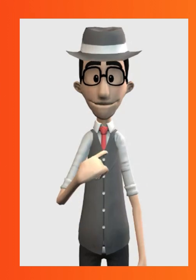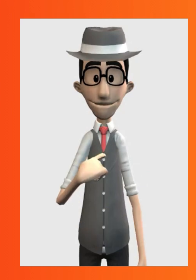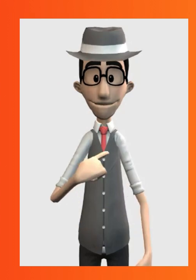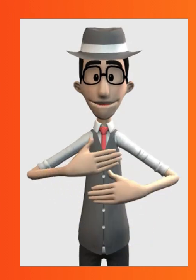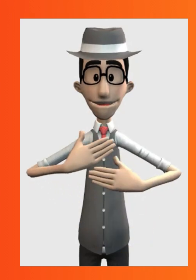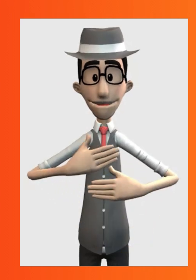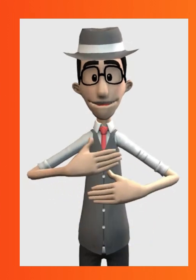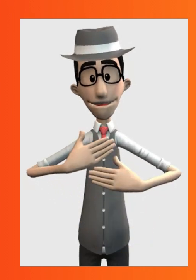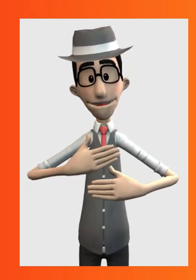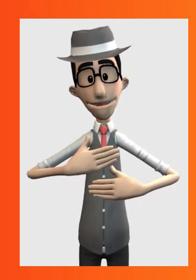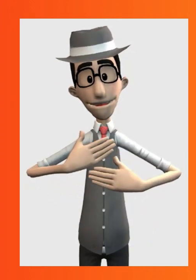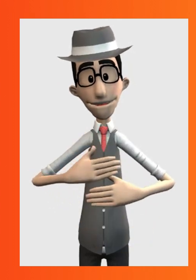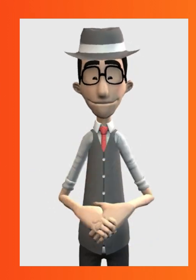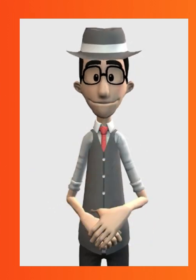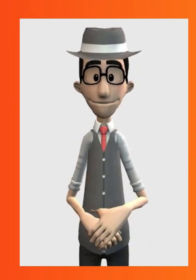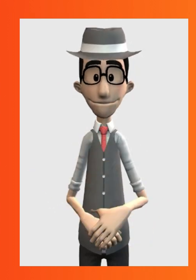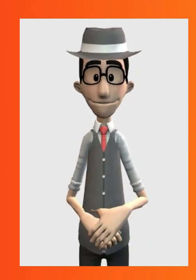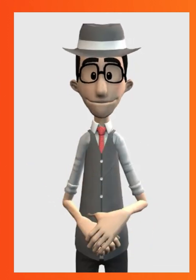I'm happy.